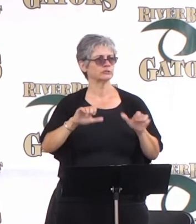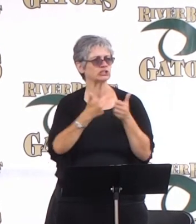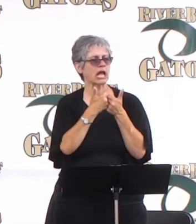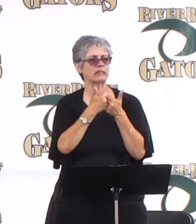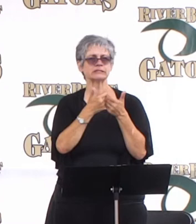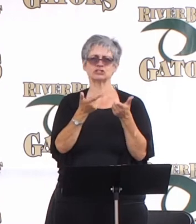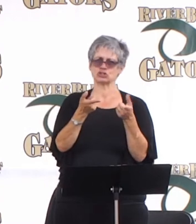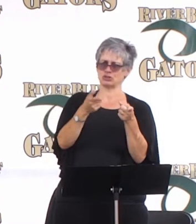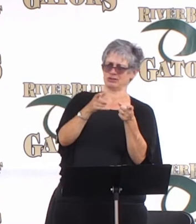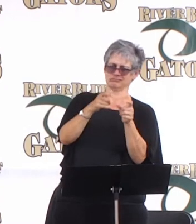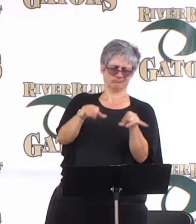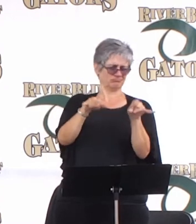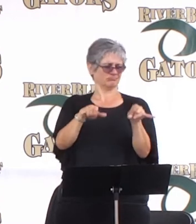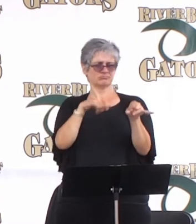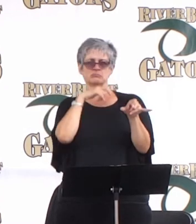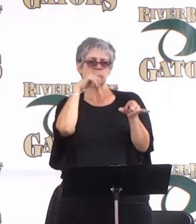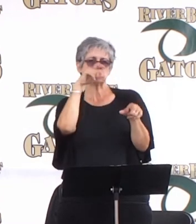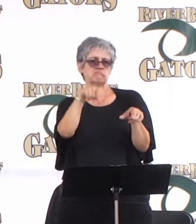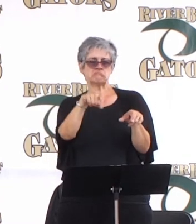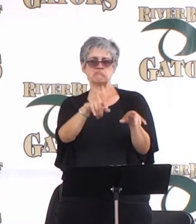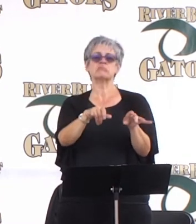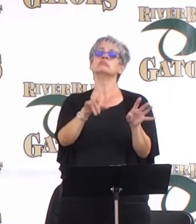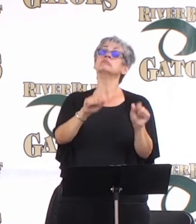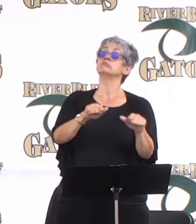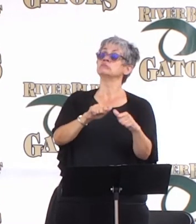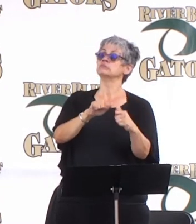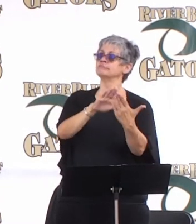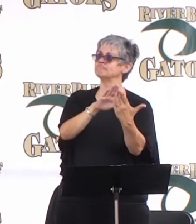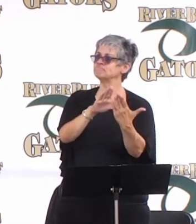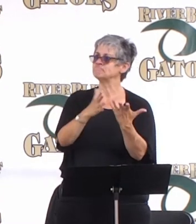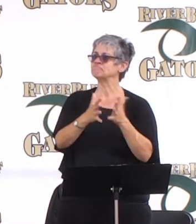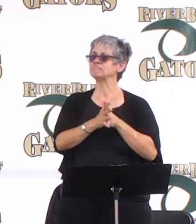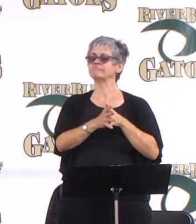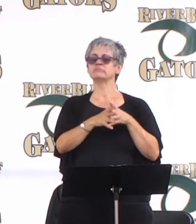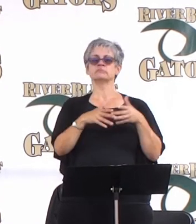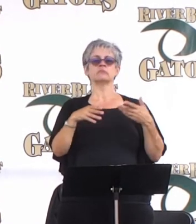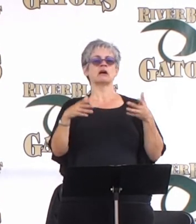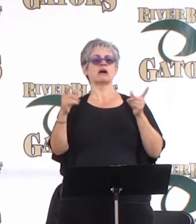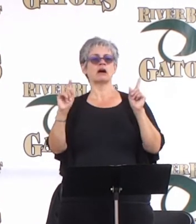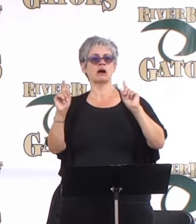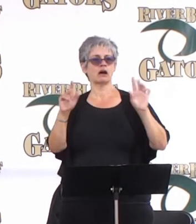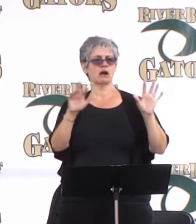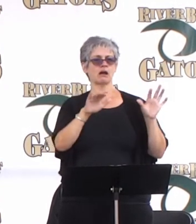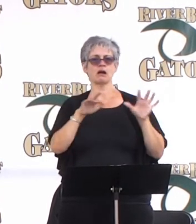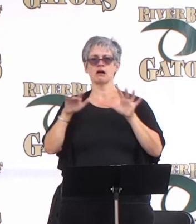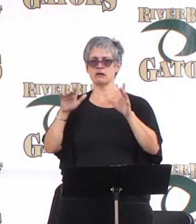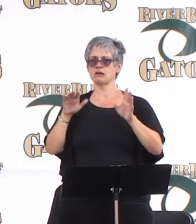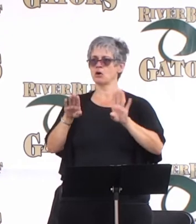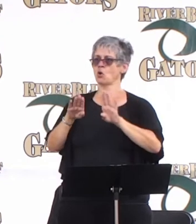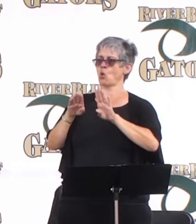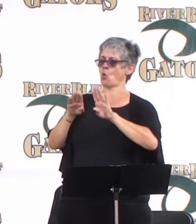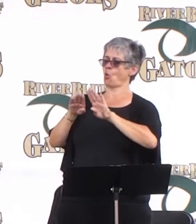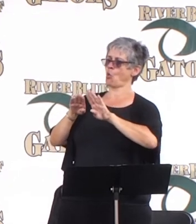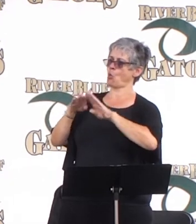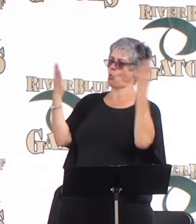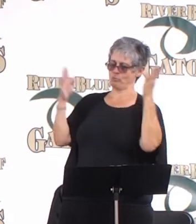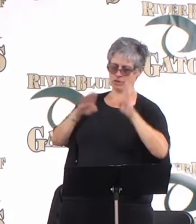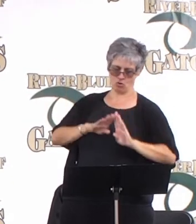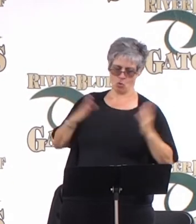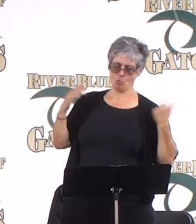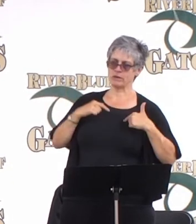quo. Engage in civil discourse that will allow you an opening to someone new. And when injustice is